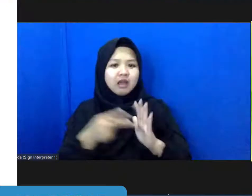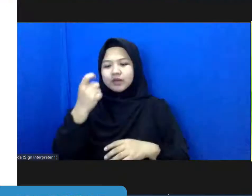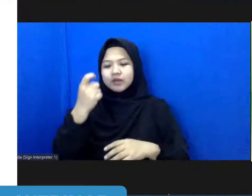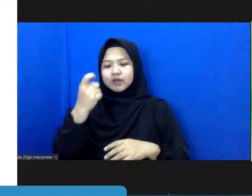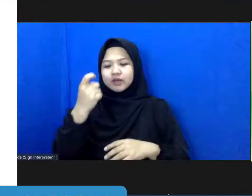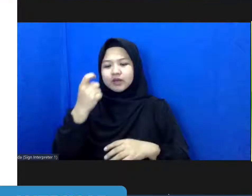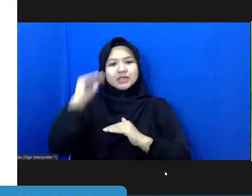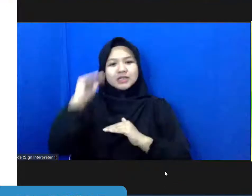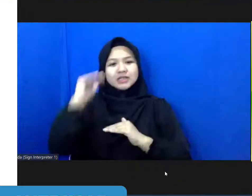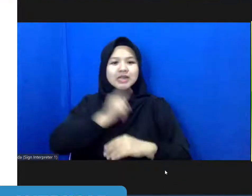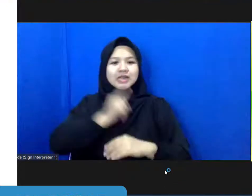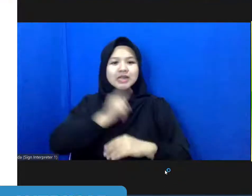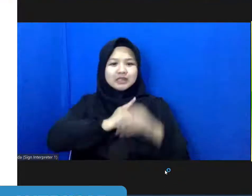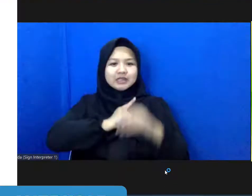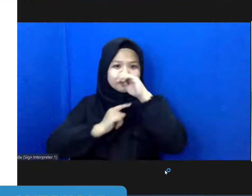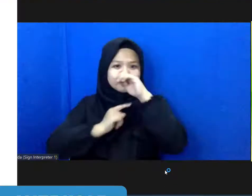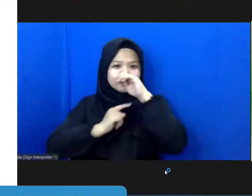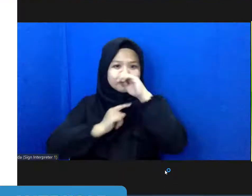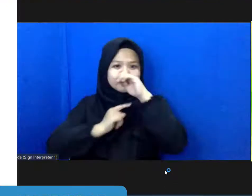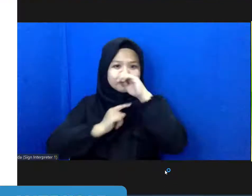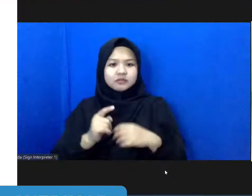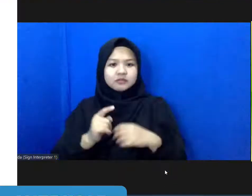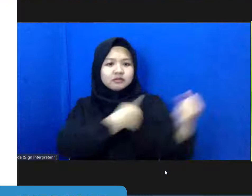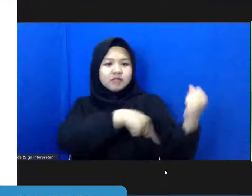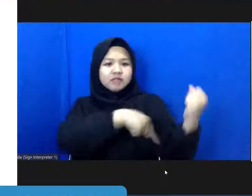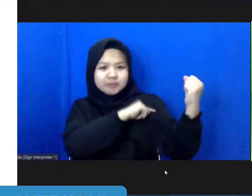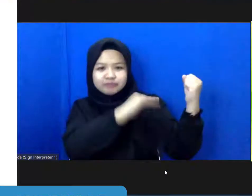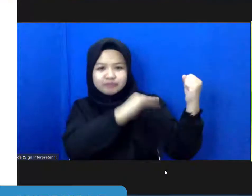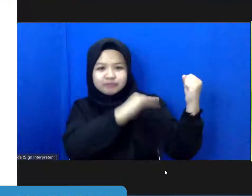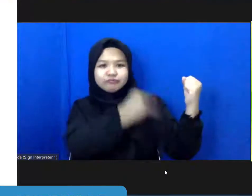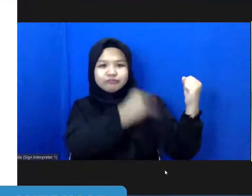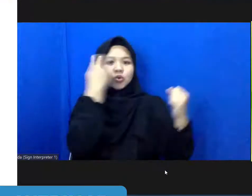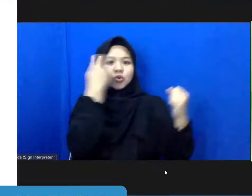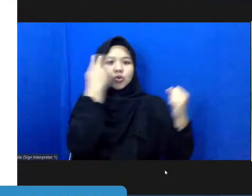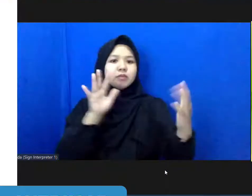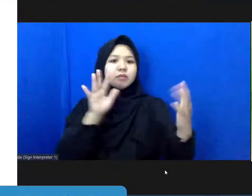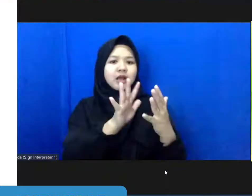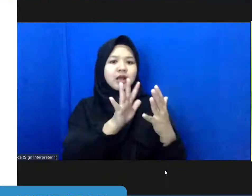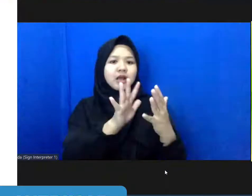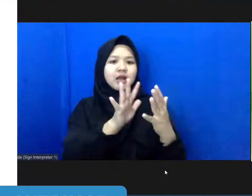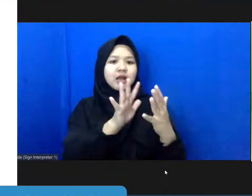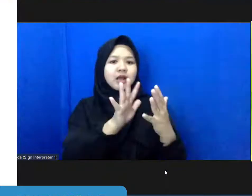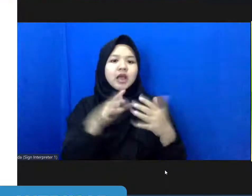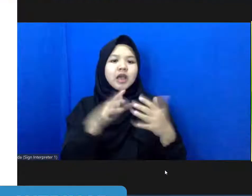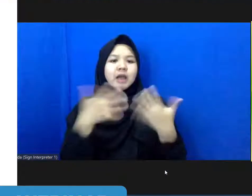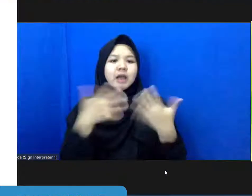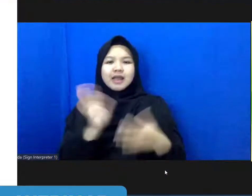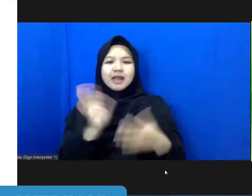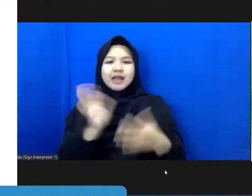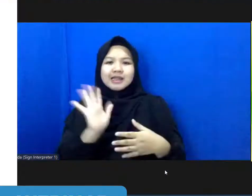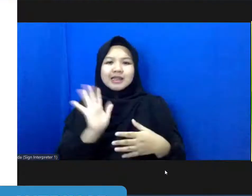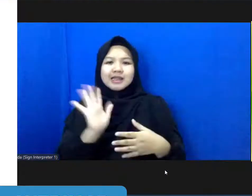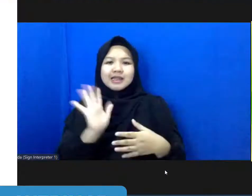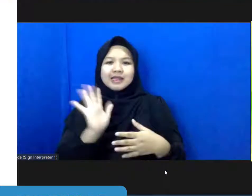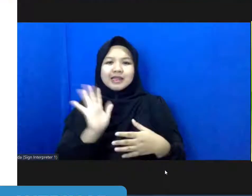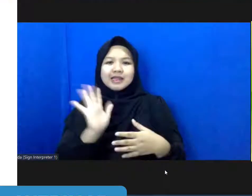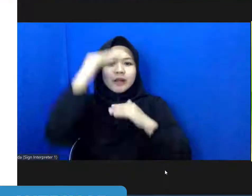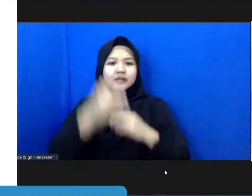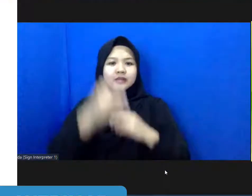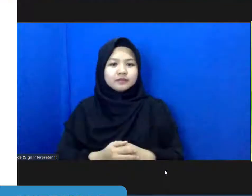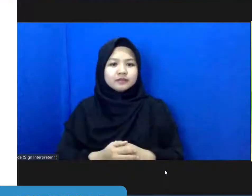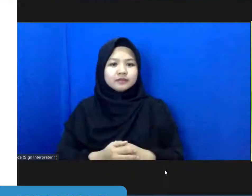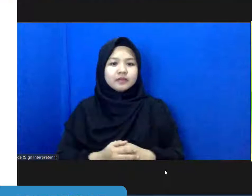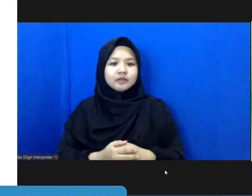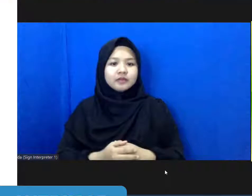help, and then the more capable you are to deal with the expected. So I think that's the most important thing,